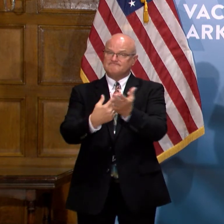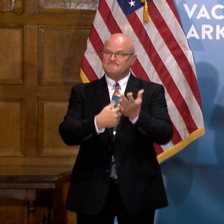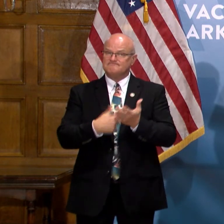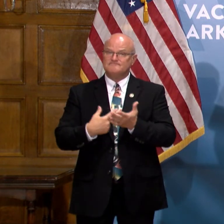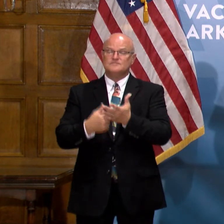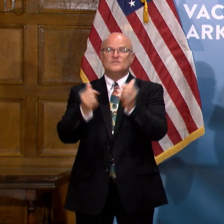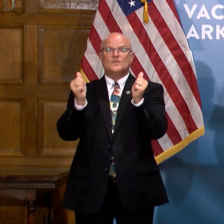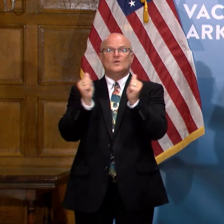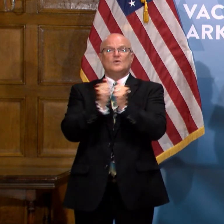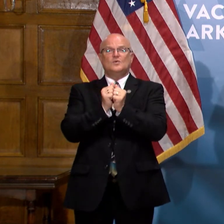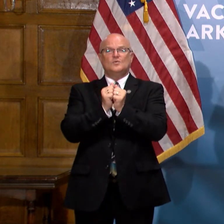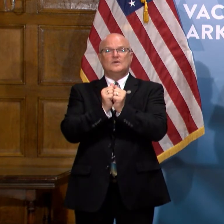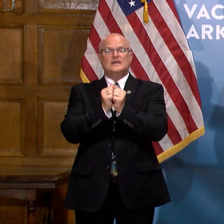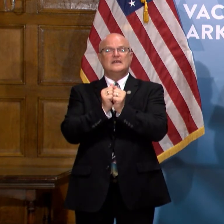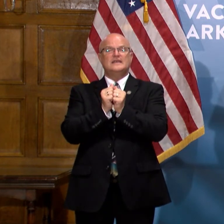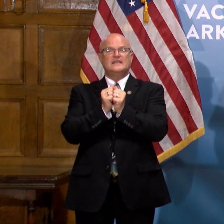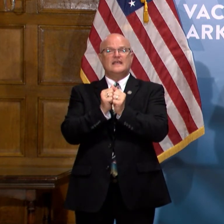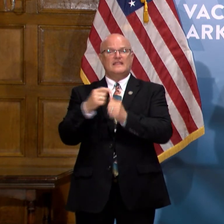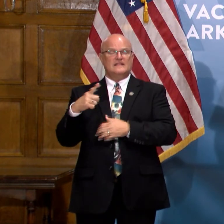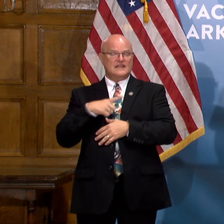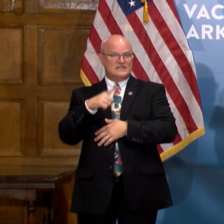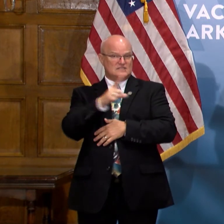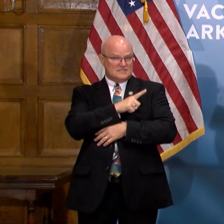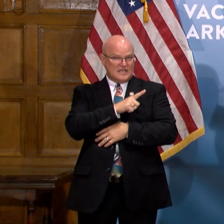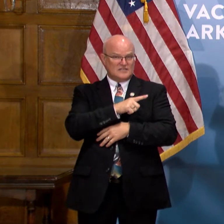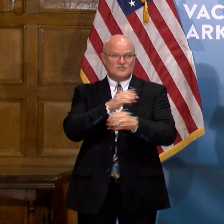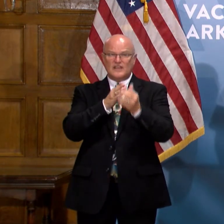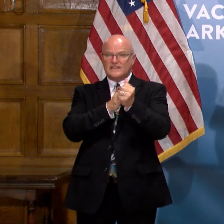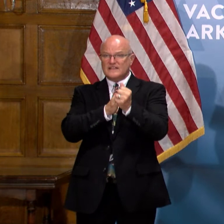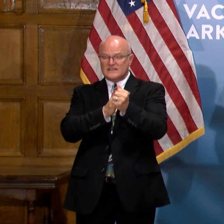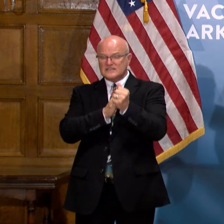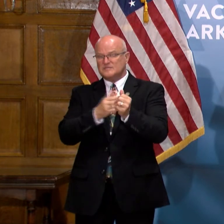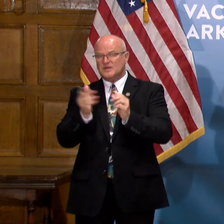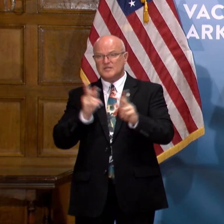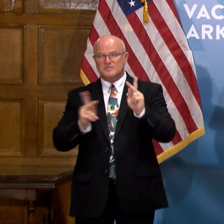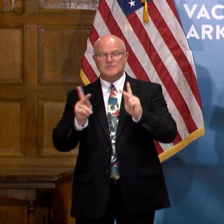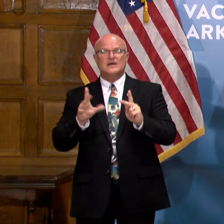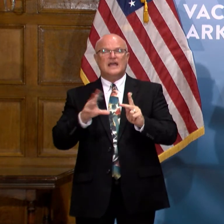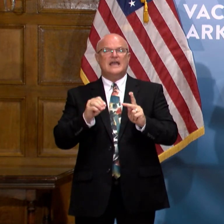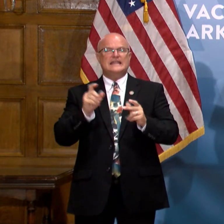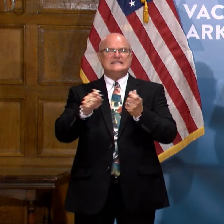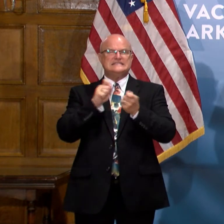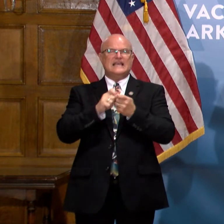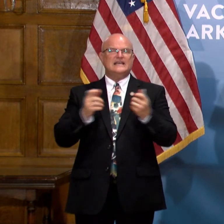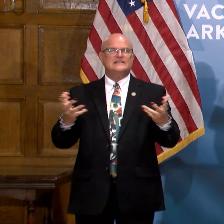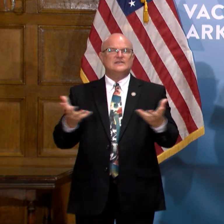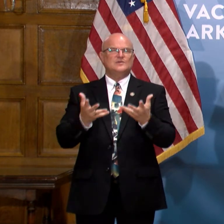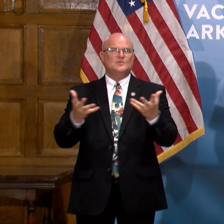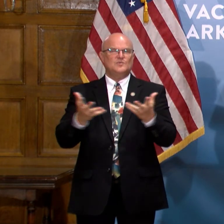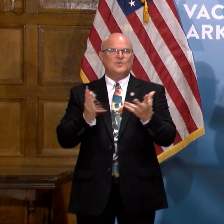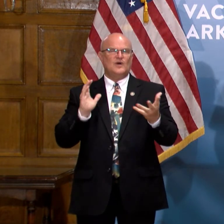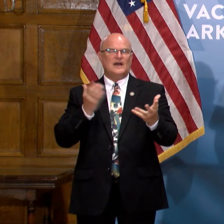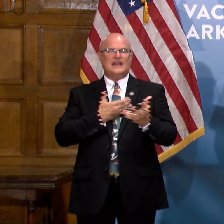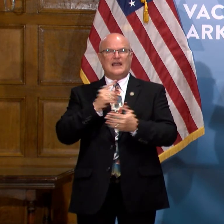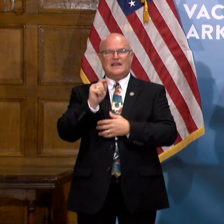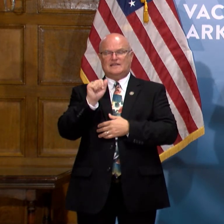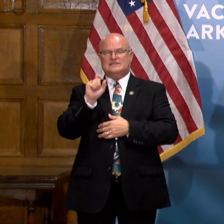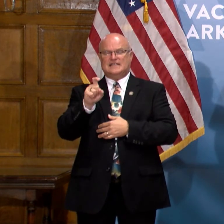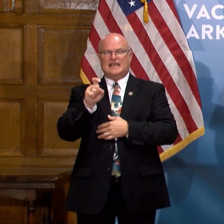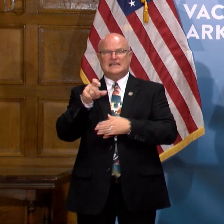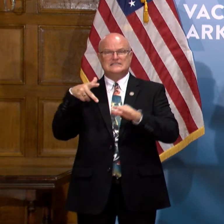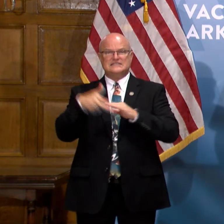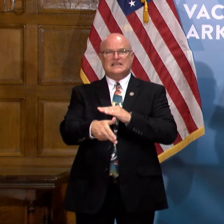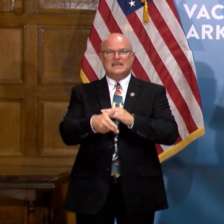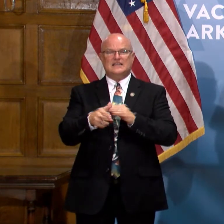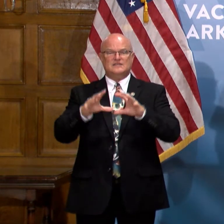discussion with the General Assembly, with the leadership and others as to exactly what our tax cut